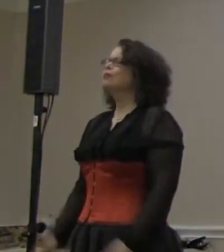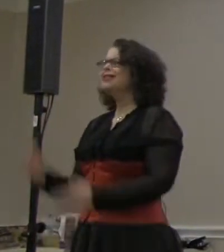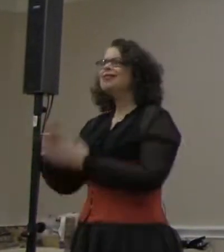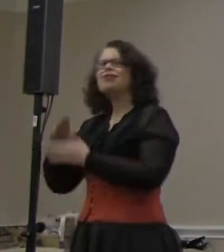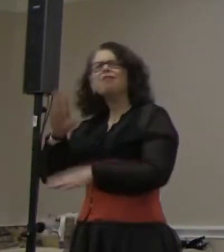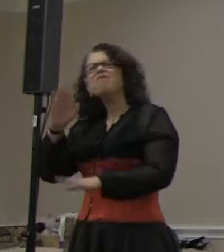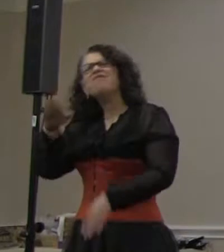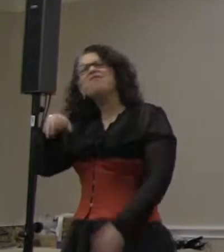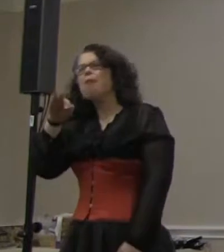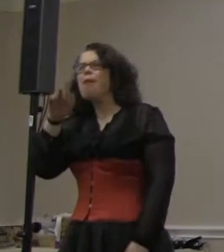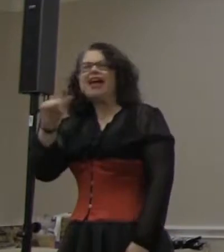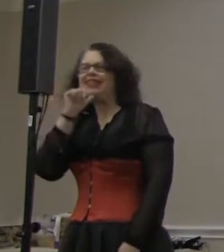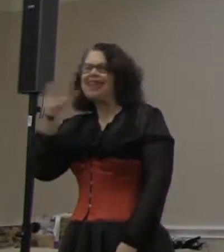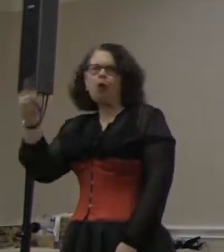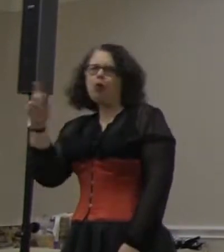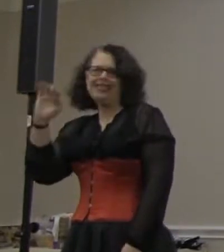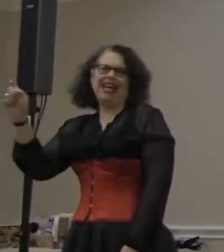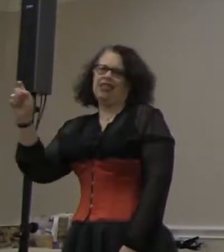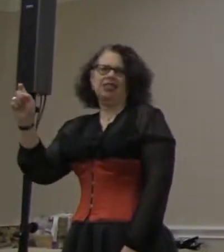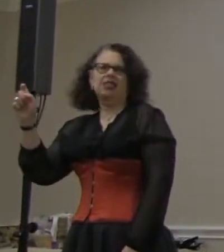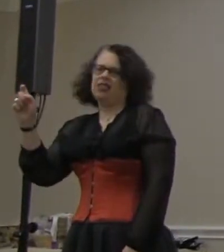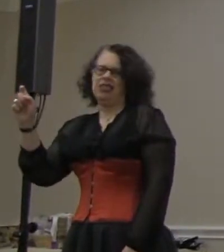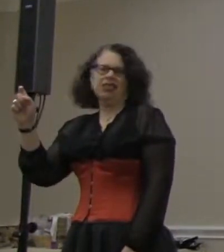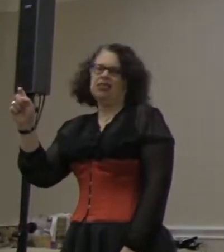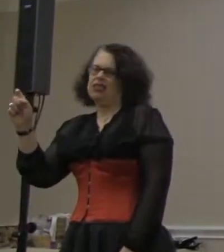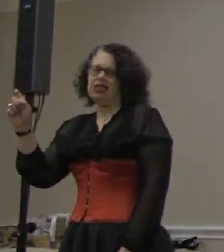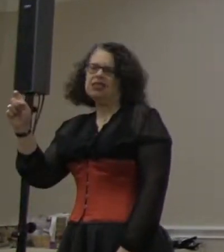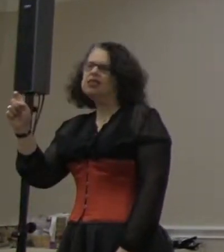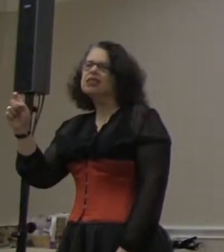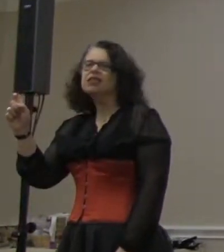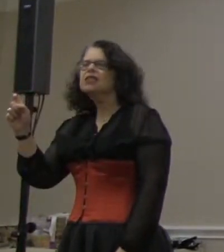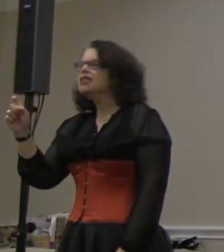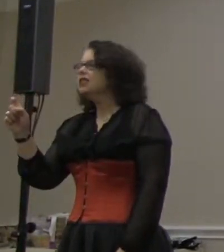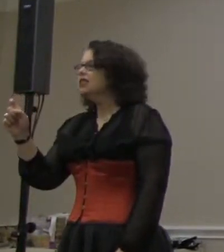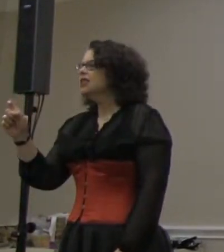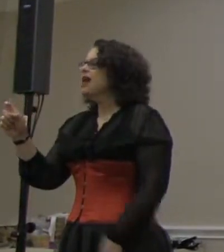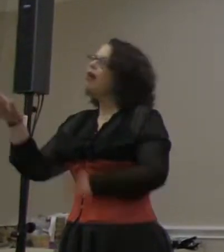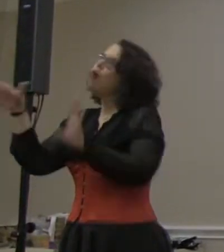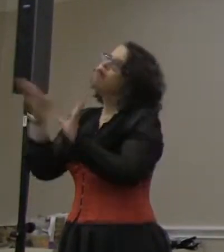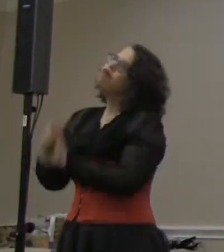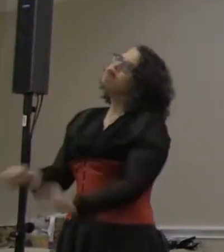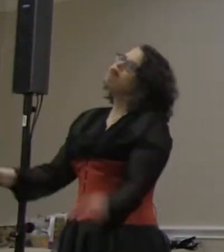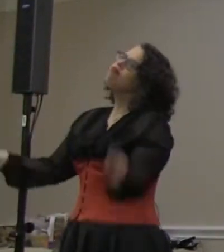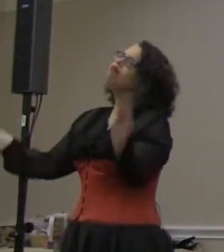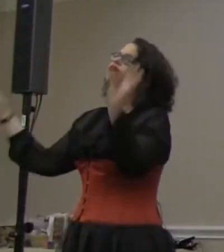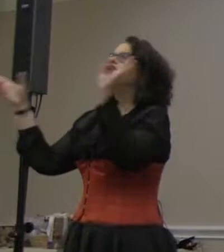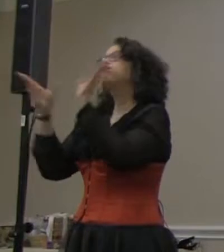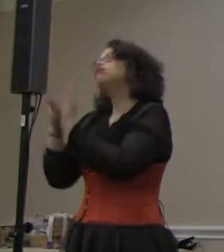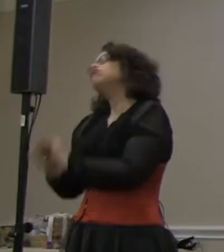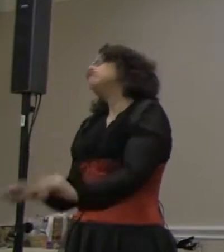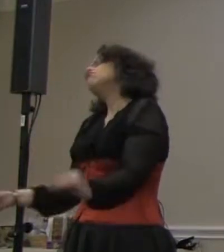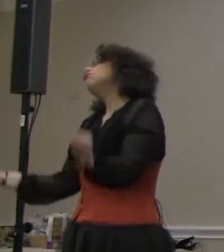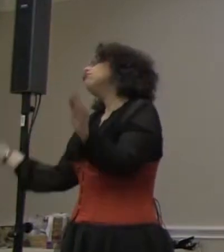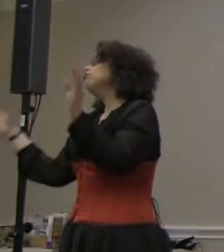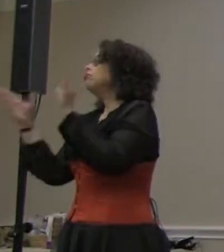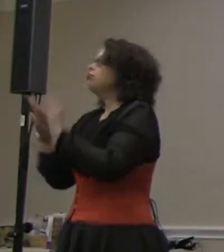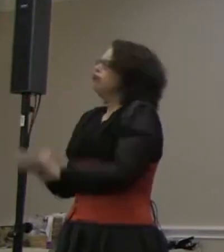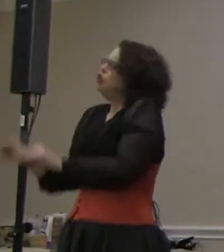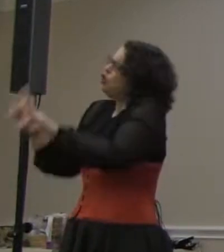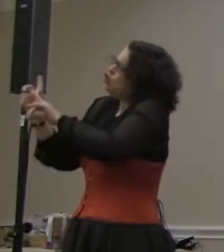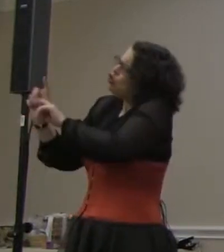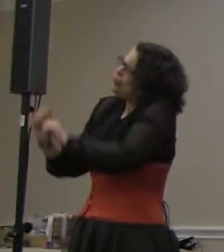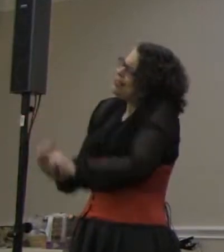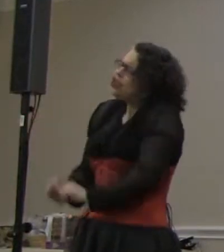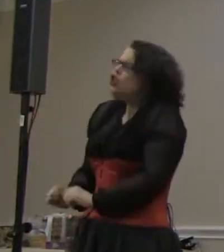Patty, we aren't just all about sex. And then they will start to wax prosaic using lovely words like